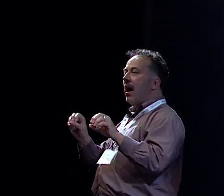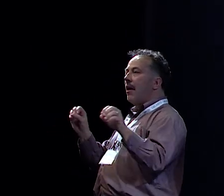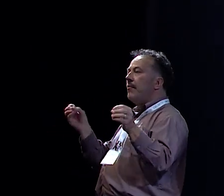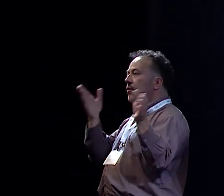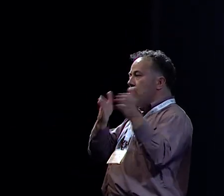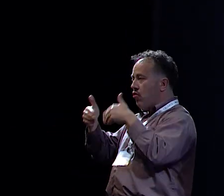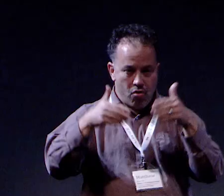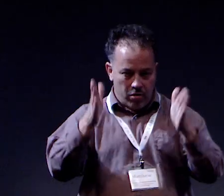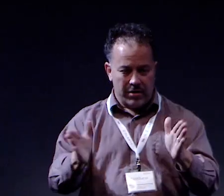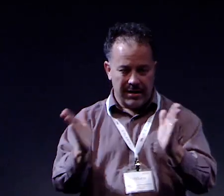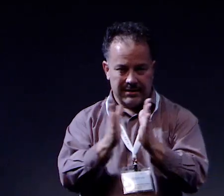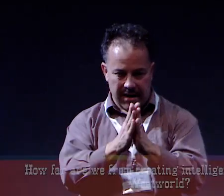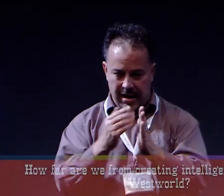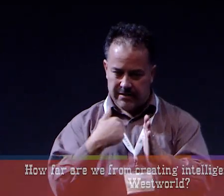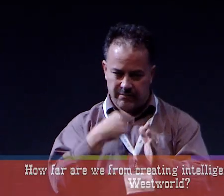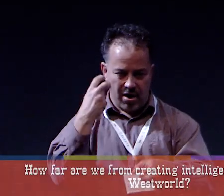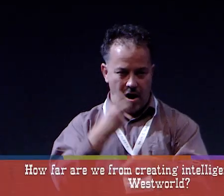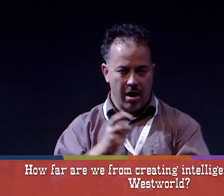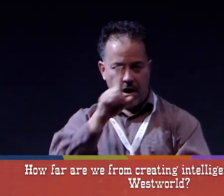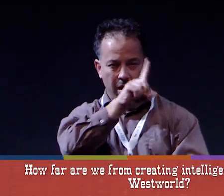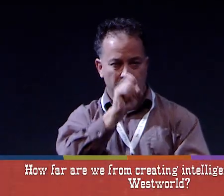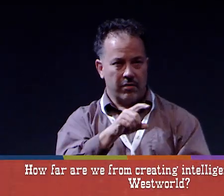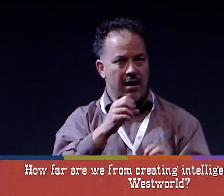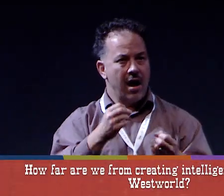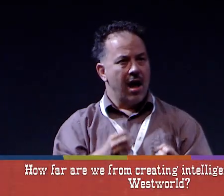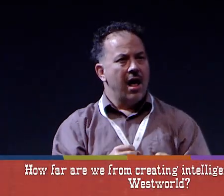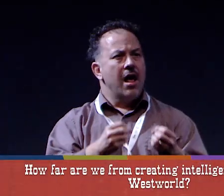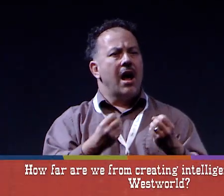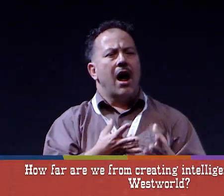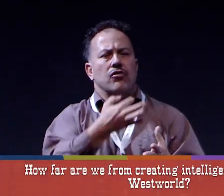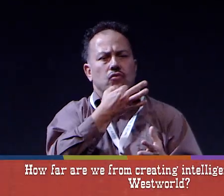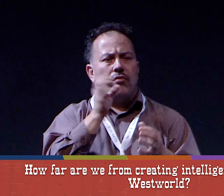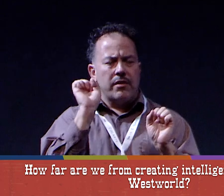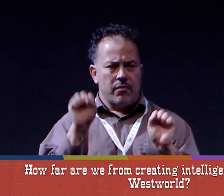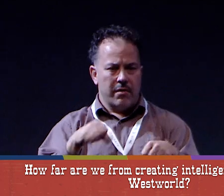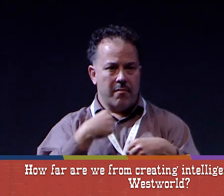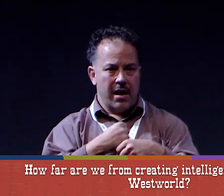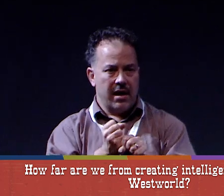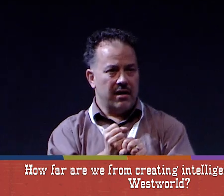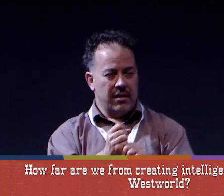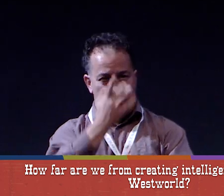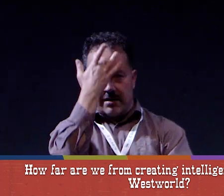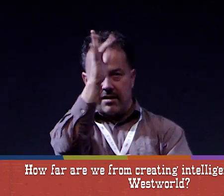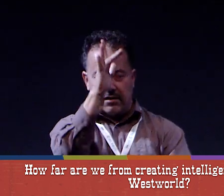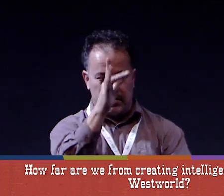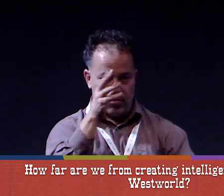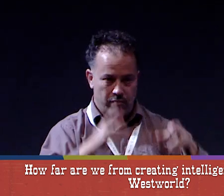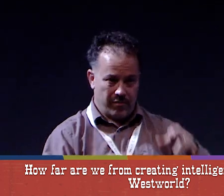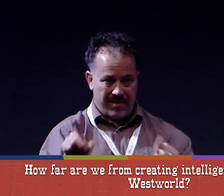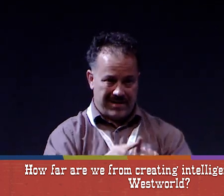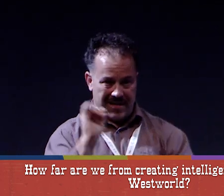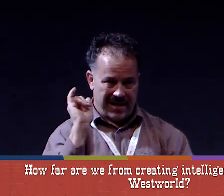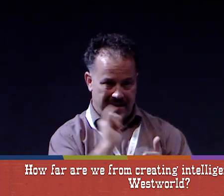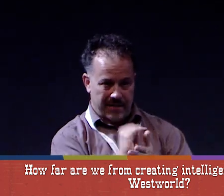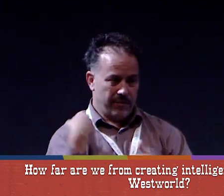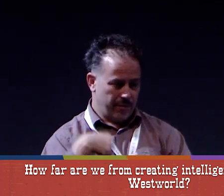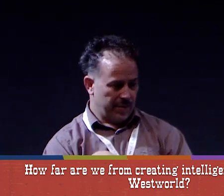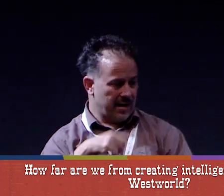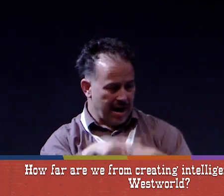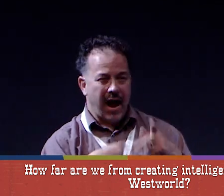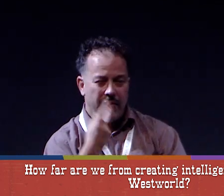very difficult question, which is, how far are we from creating intelligent beings of the sort that we might see in